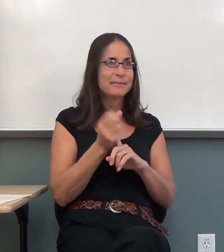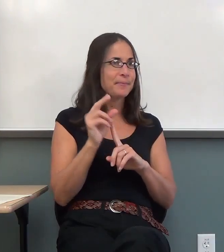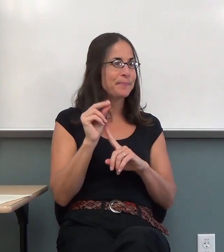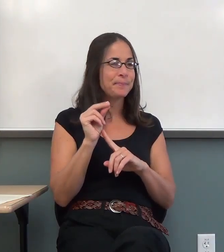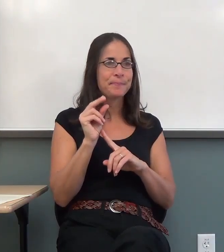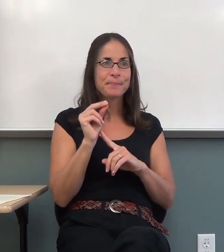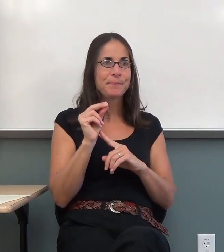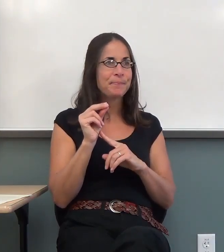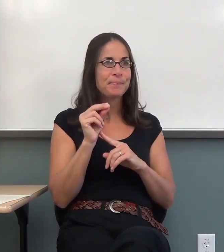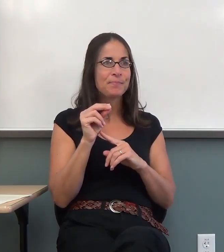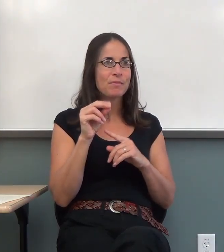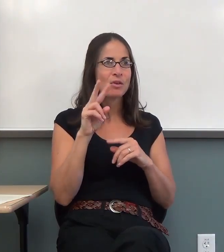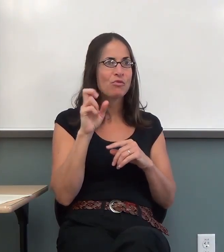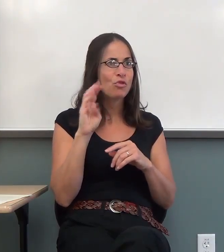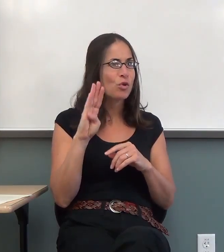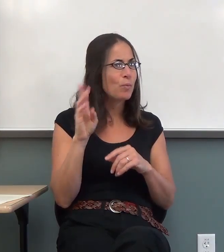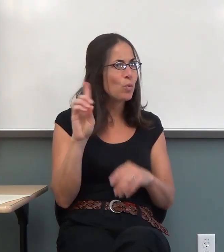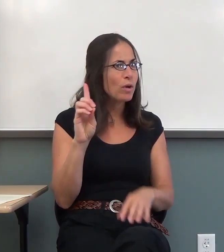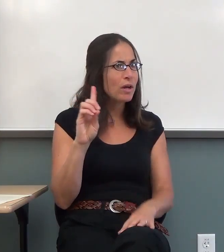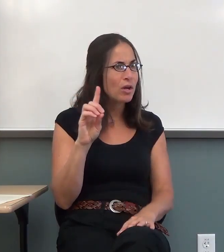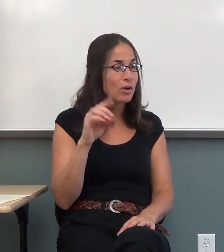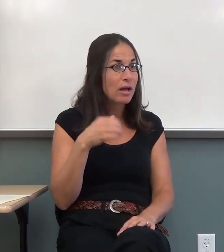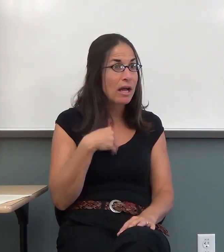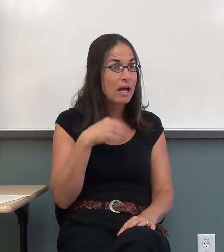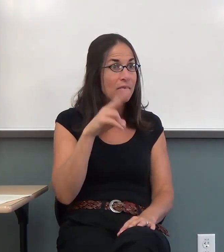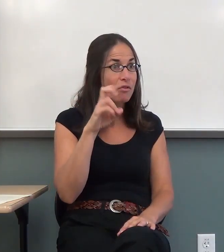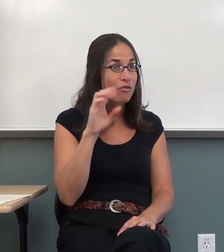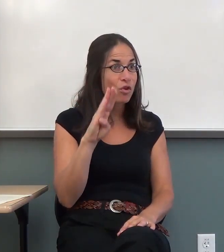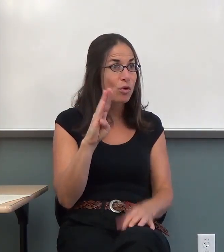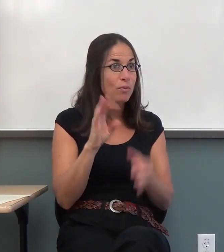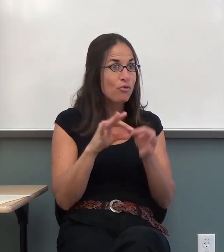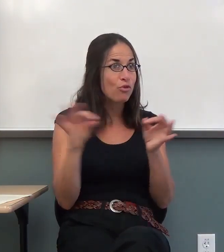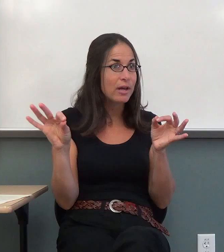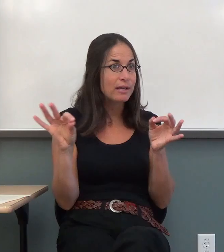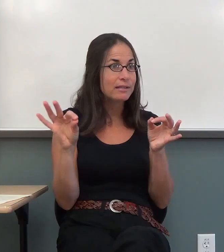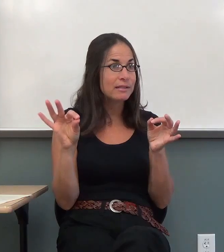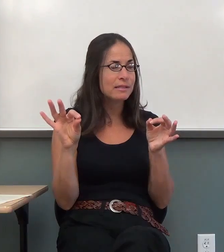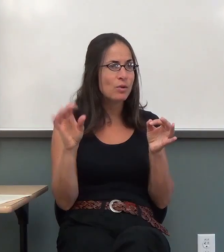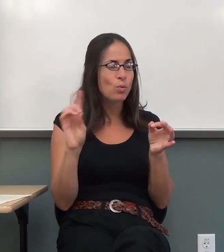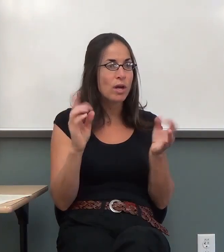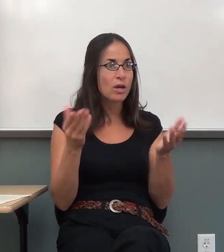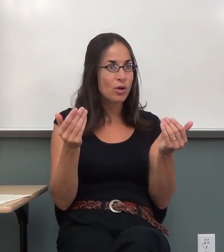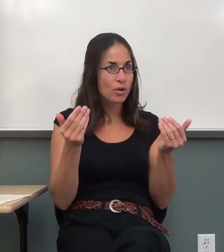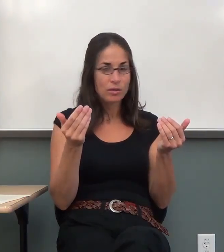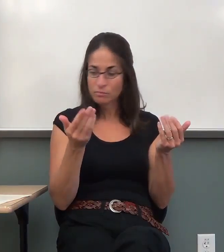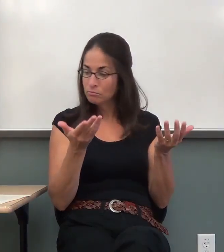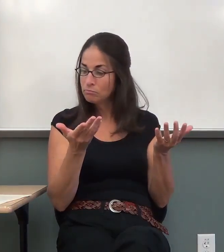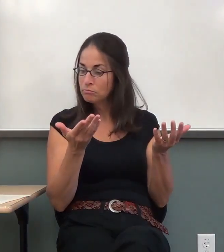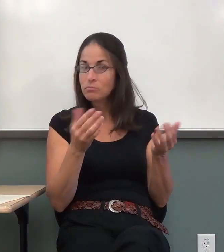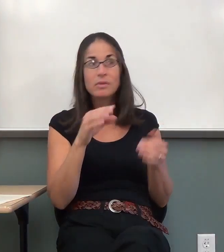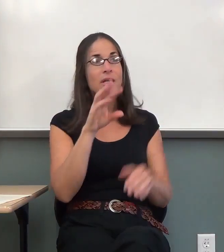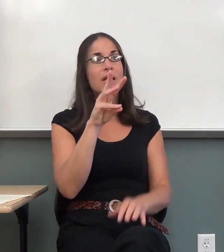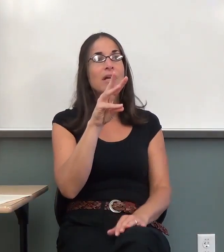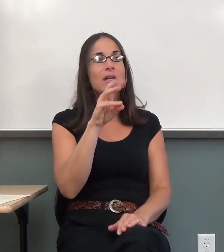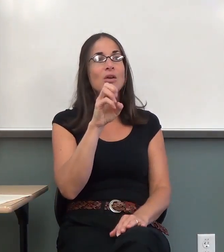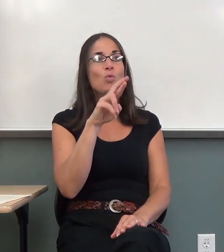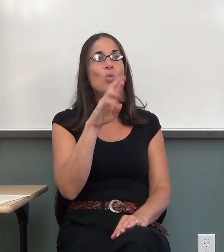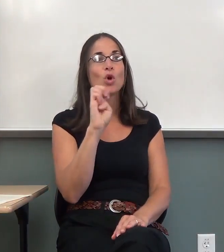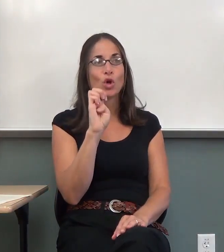No. Is there a verb phrase in here? What's the verb in here? Come on, guys. What's the action? Were. There we go. Were. There we go. You guys